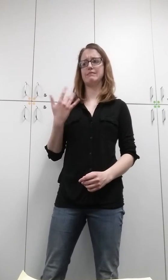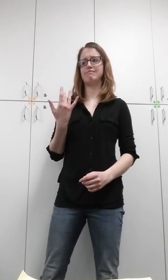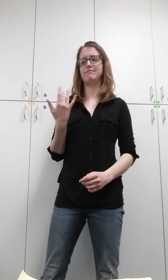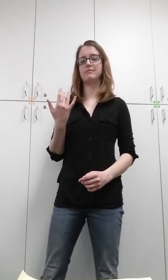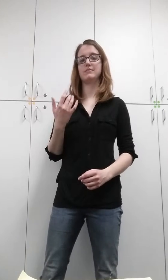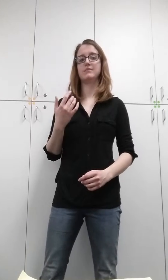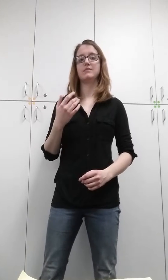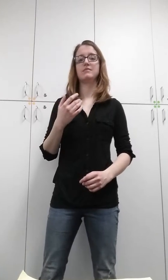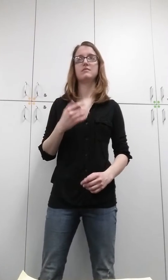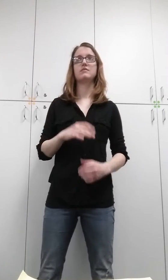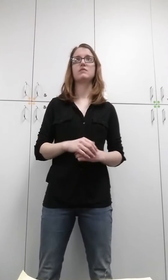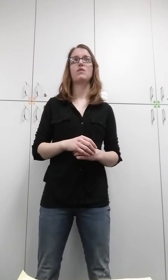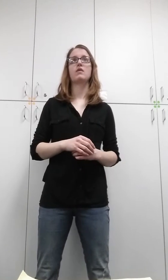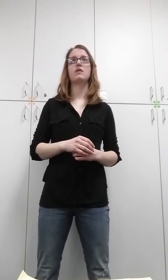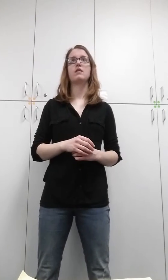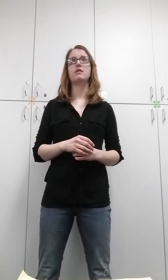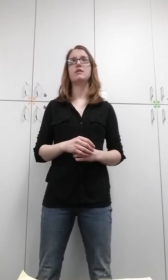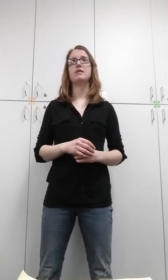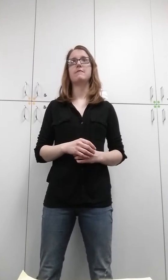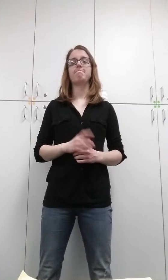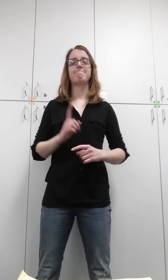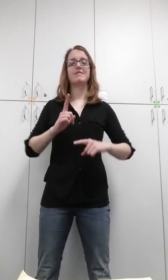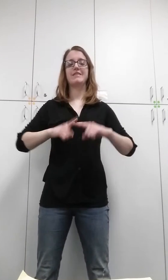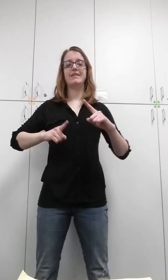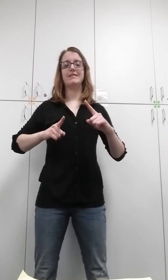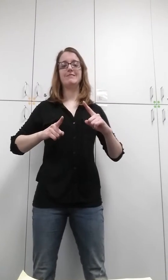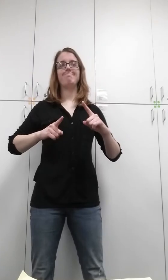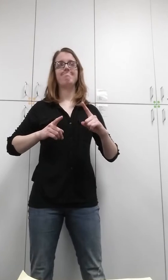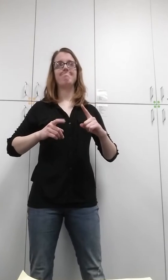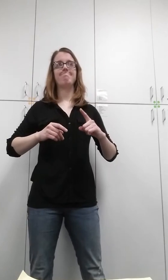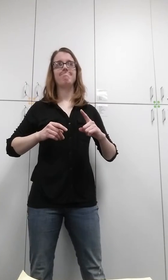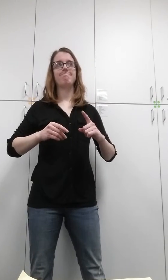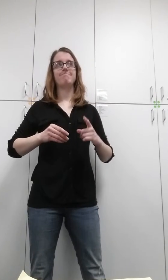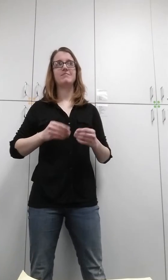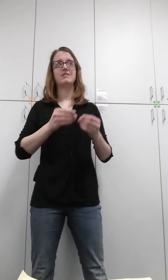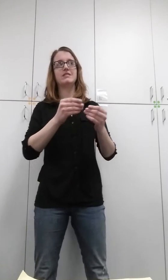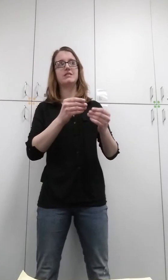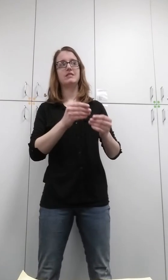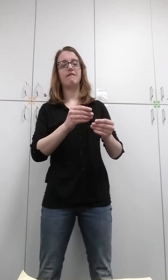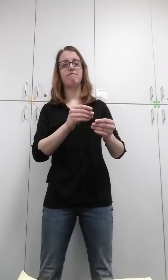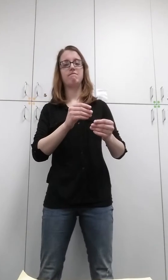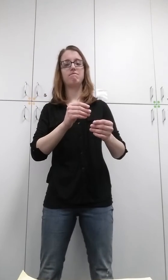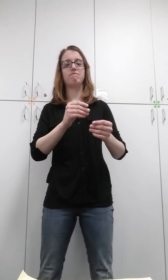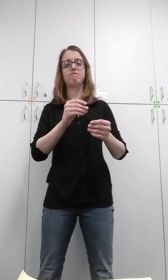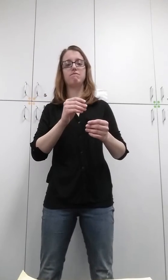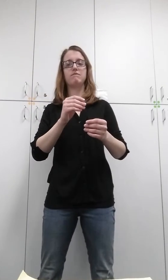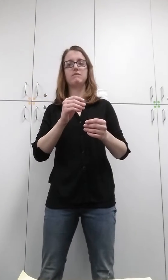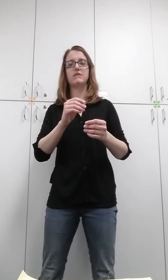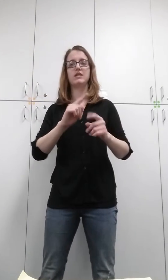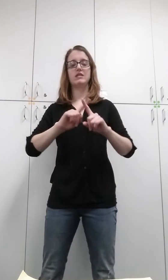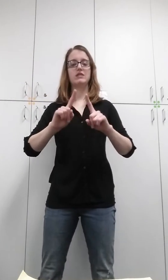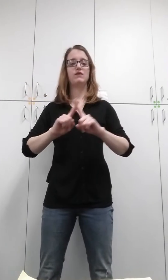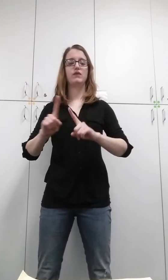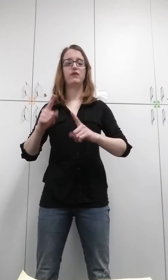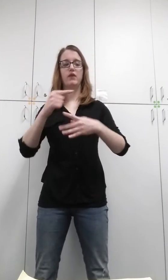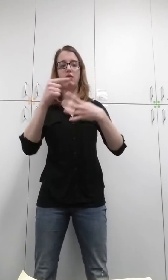option. So in a legal setting, I can't restrict the items by using explain by example.